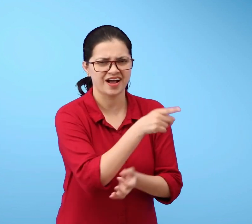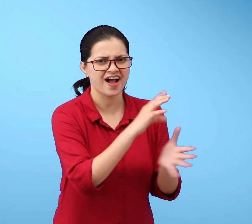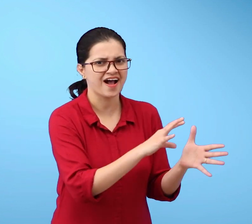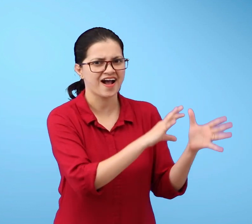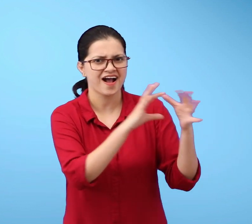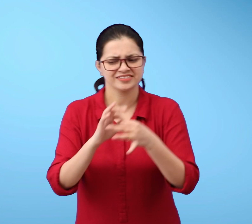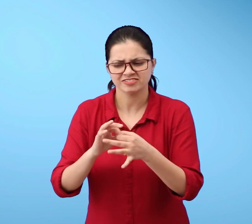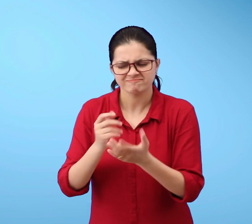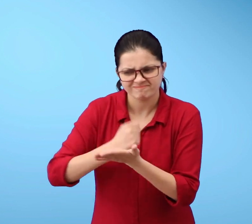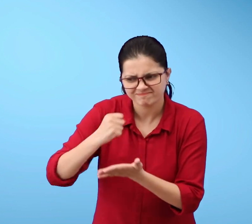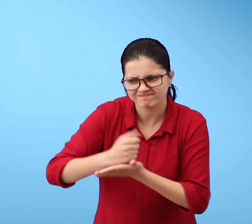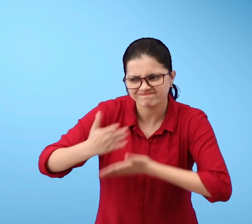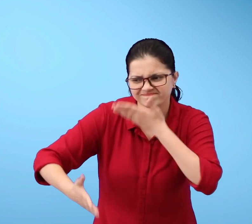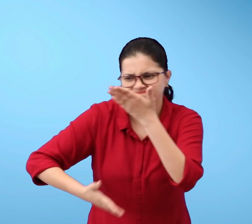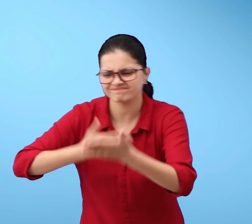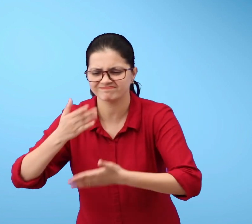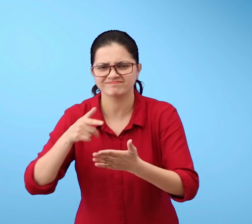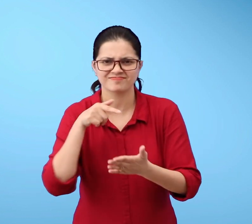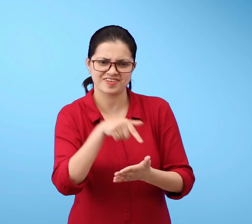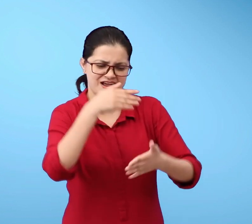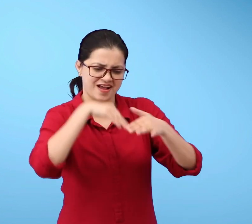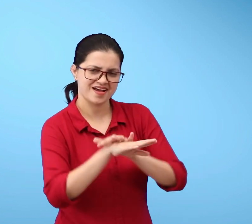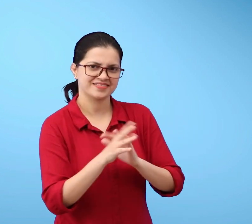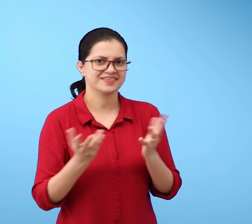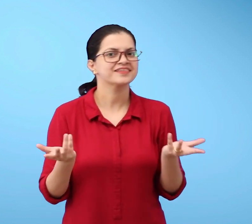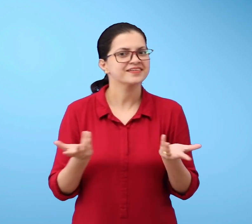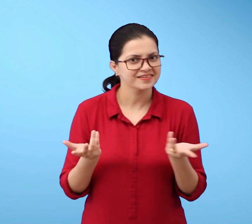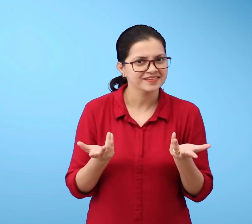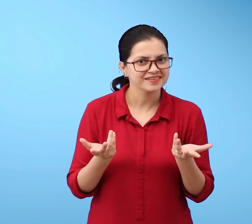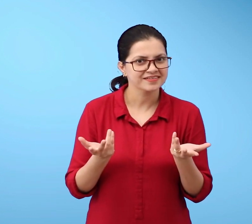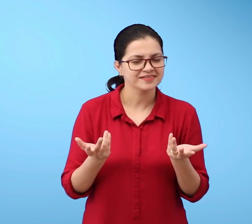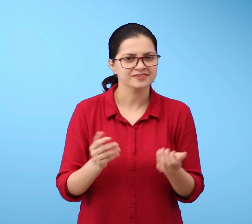What was the Buddha trying to teach the sorrowing mother?